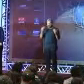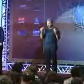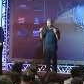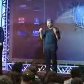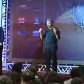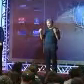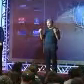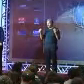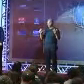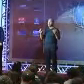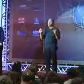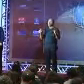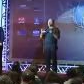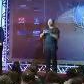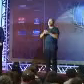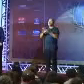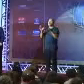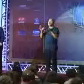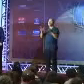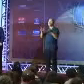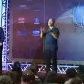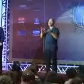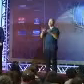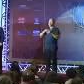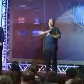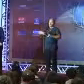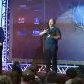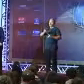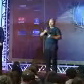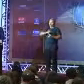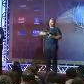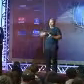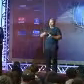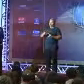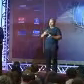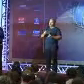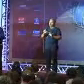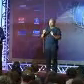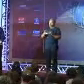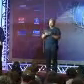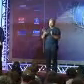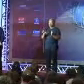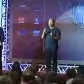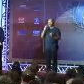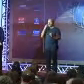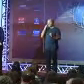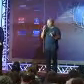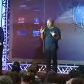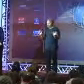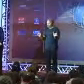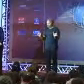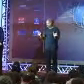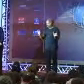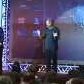There's a little operating system called TinyOS. It's very, very small.